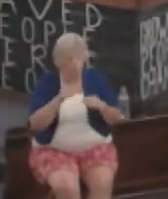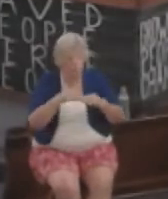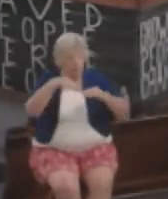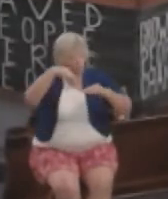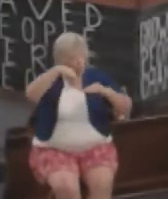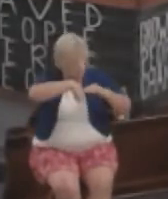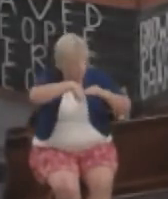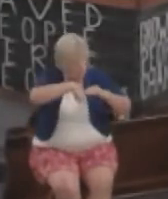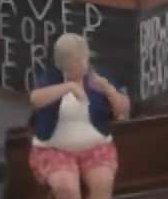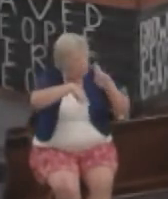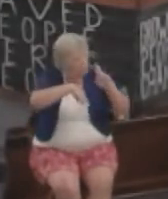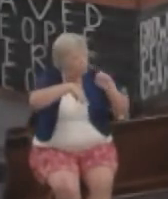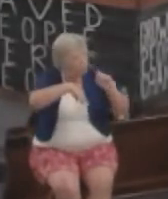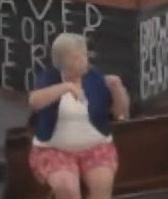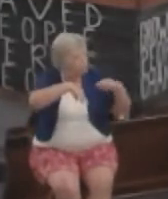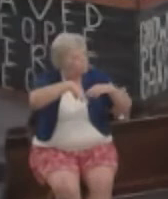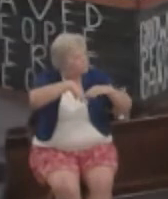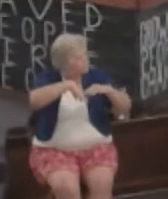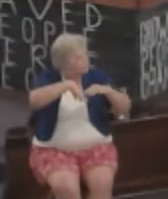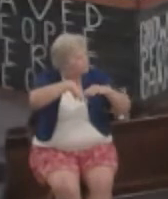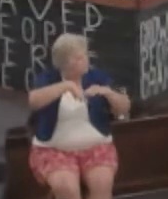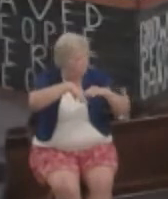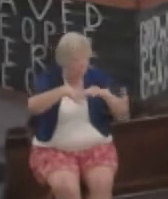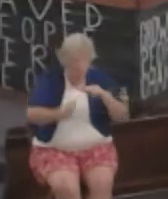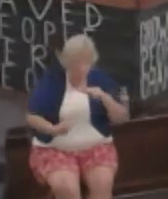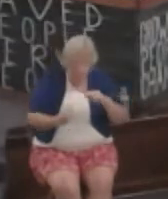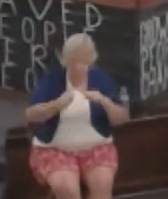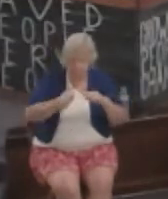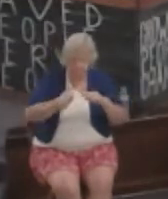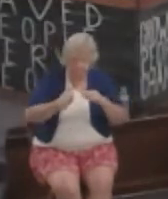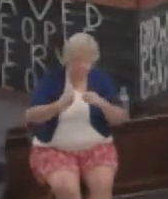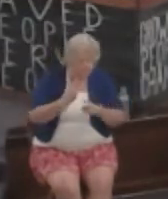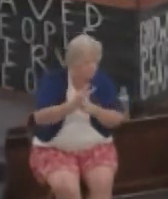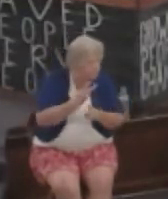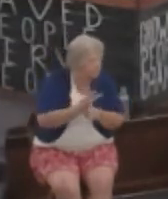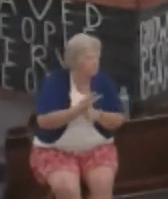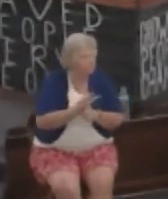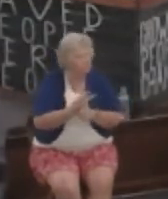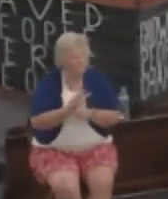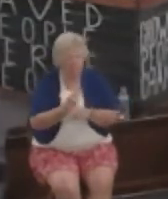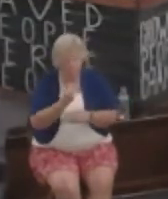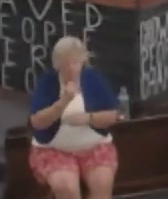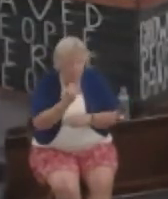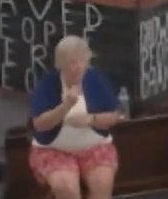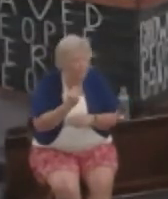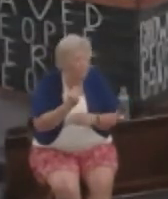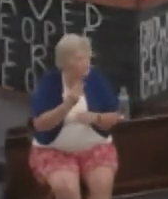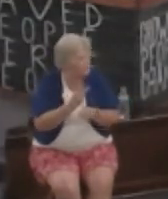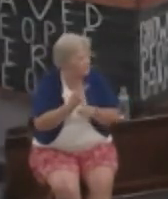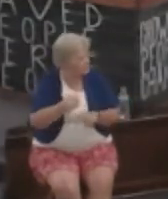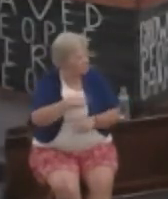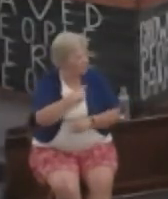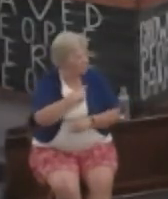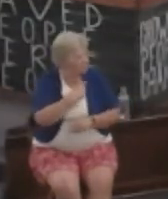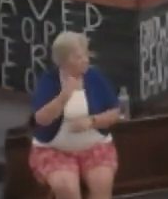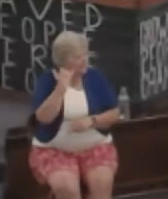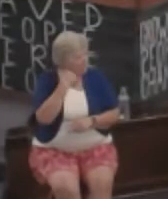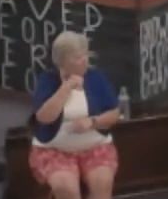nourishes us. And it gives us all that we need as long as, you know, we don't strangle and cut ourselves off from it.